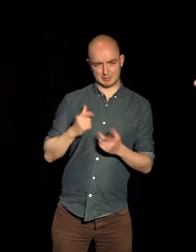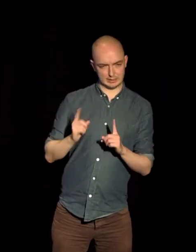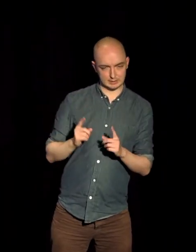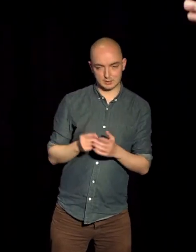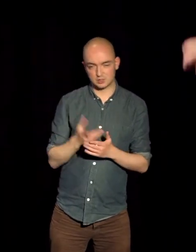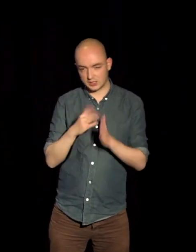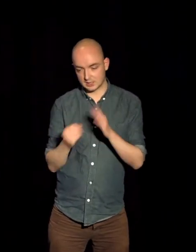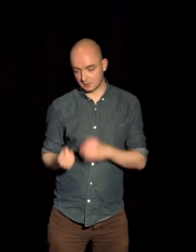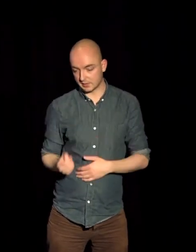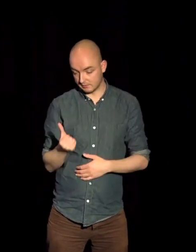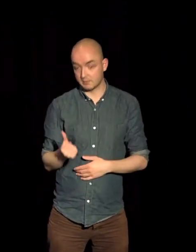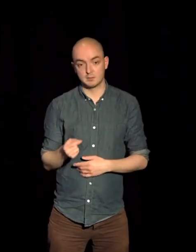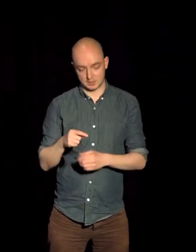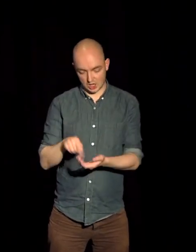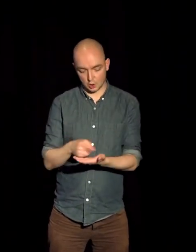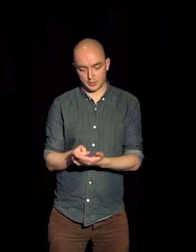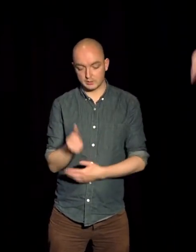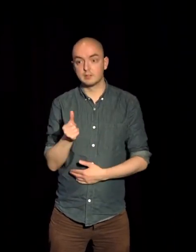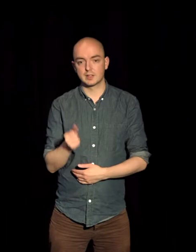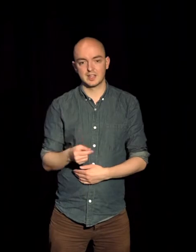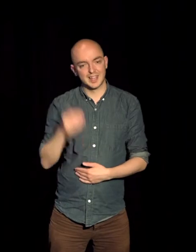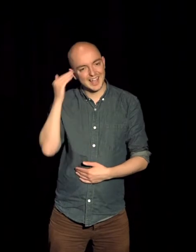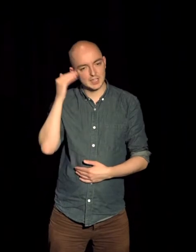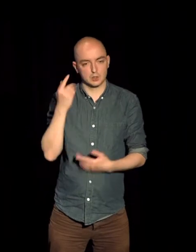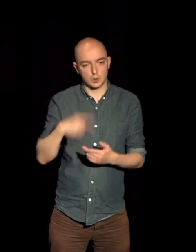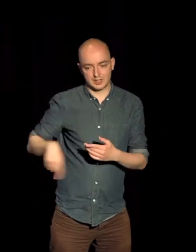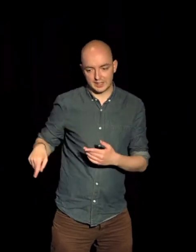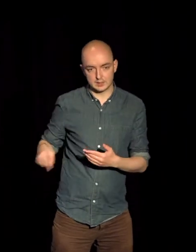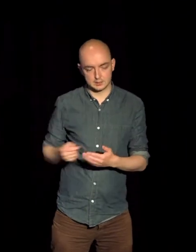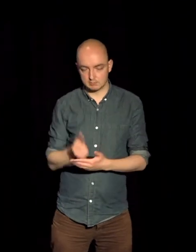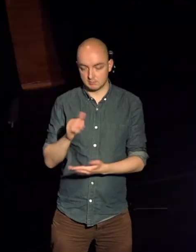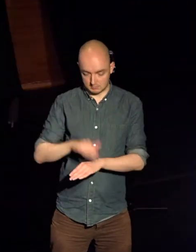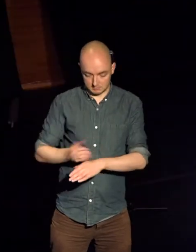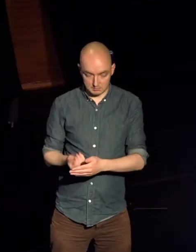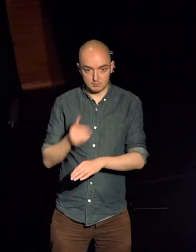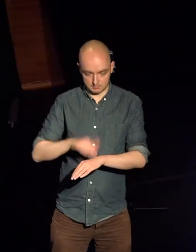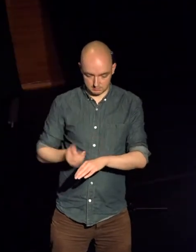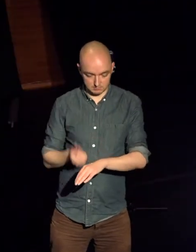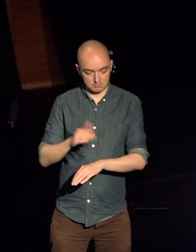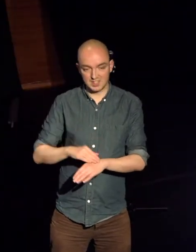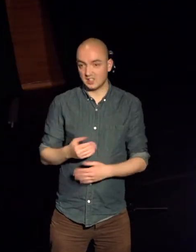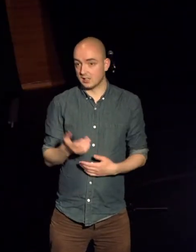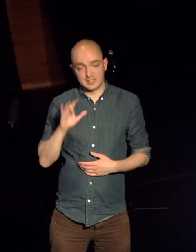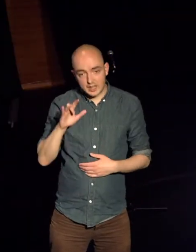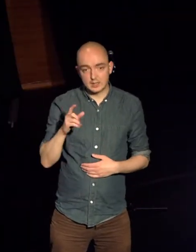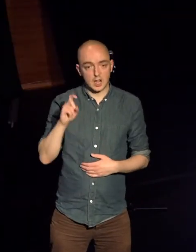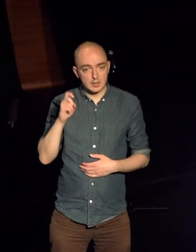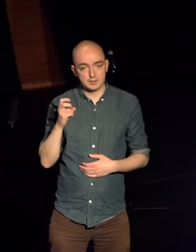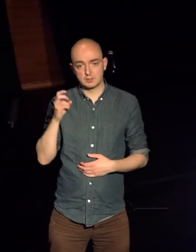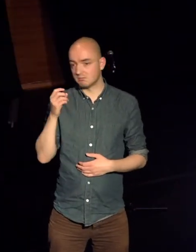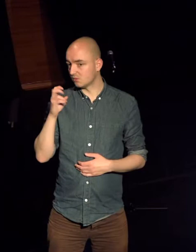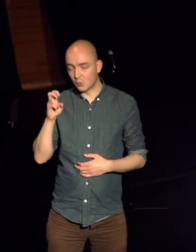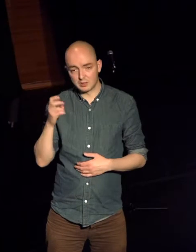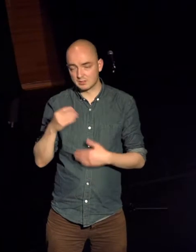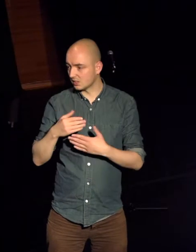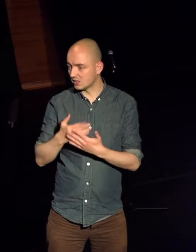of something by tossing a coin, okay, it's heads or tails, and I do it 10 times, it could be 9 times, it could be 11 times, but the difference isn't